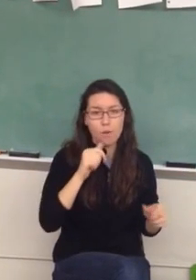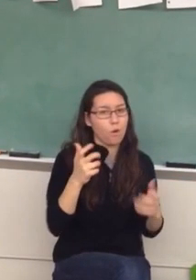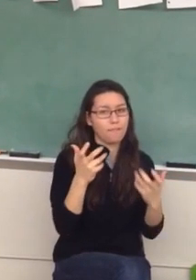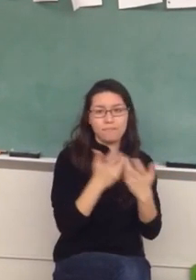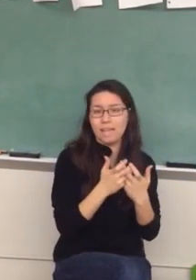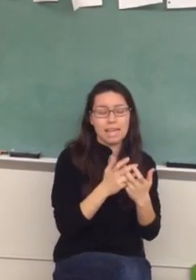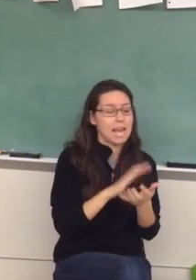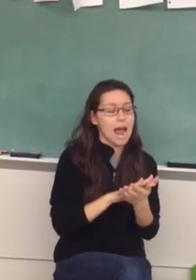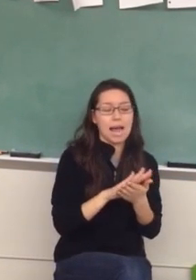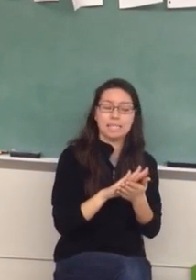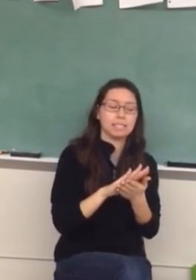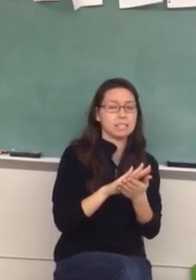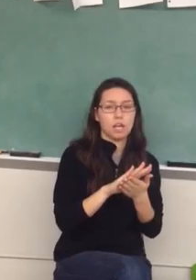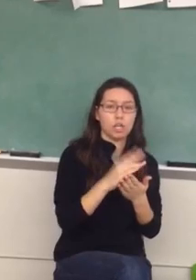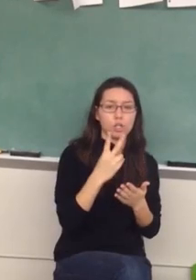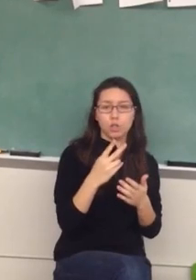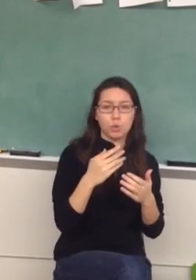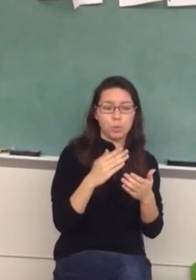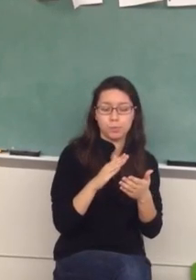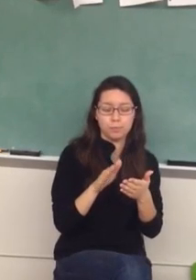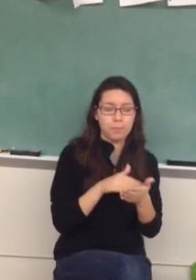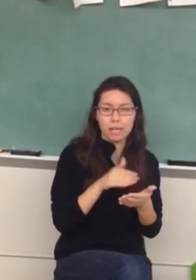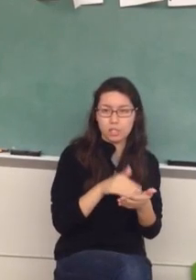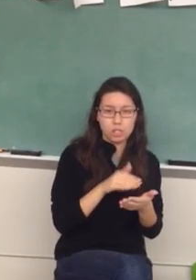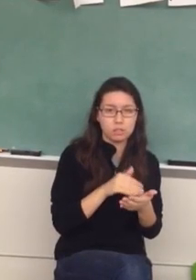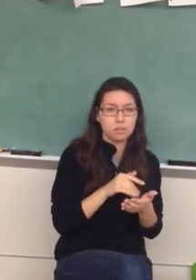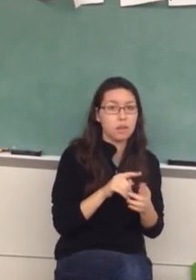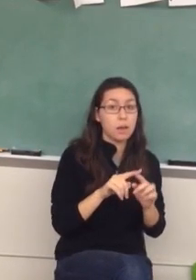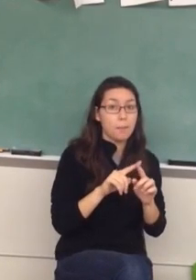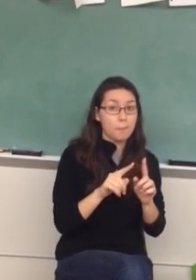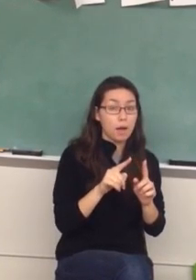dark slot right here. And they would push the other ones